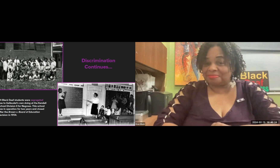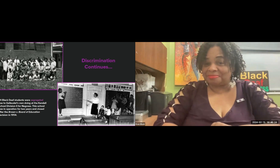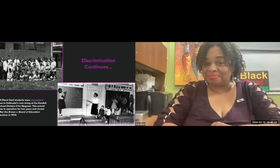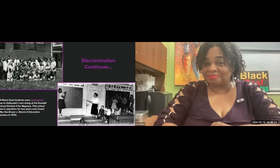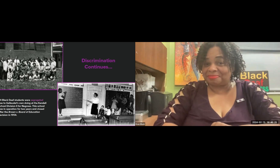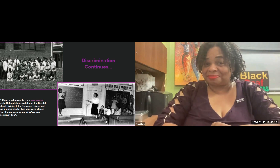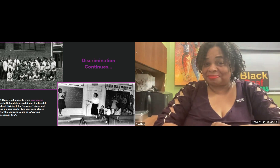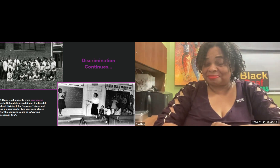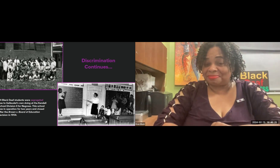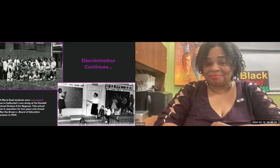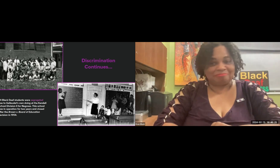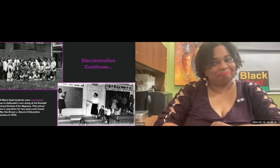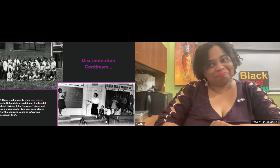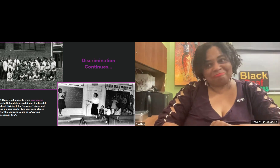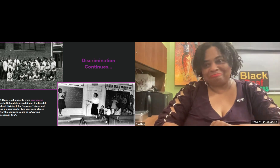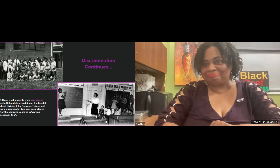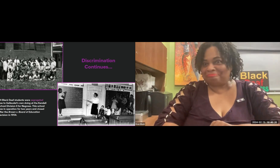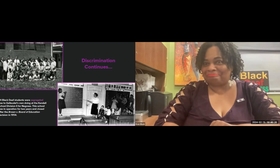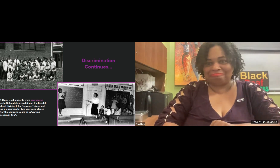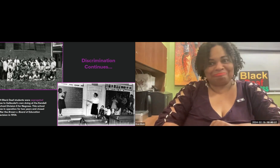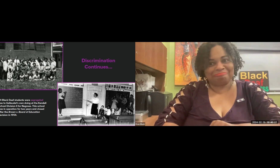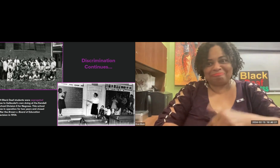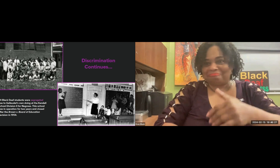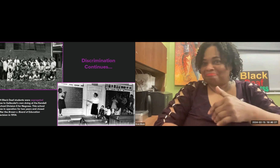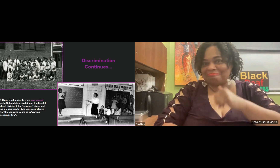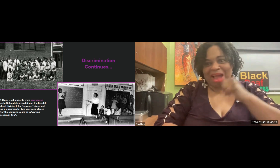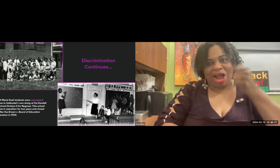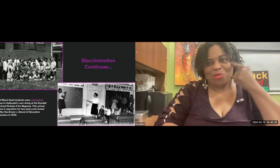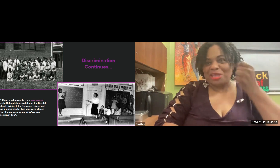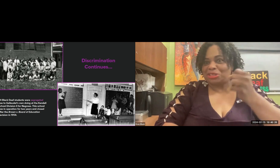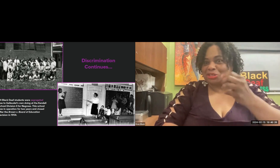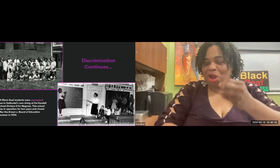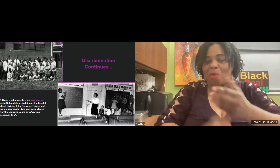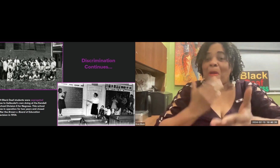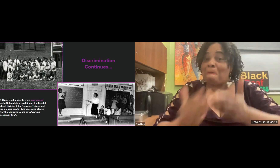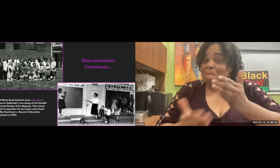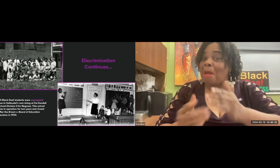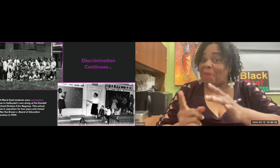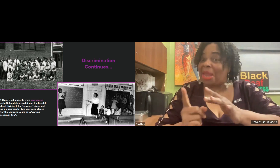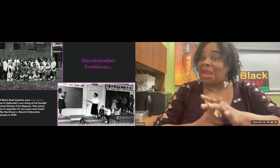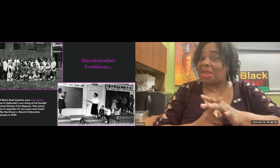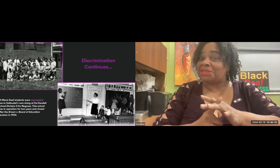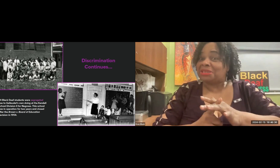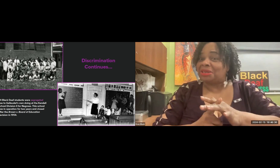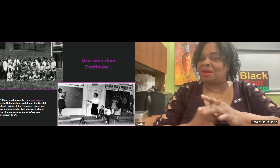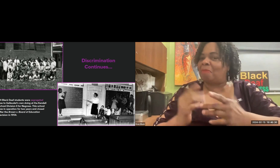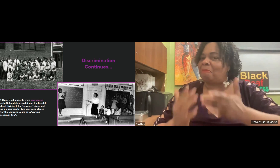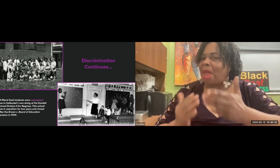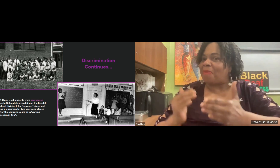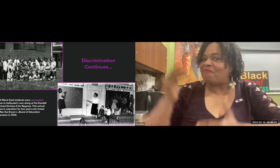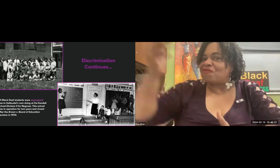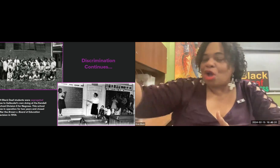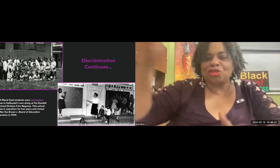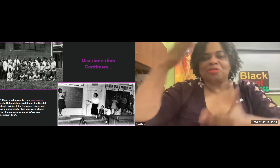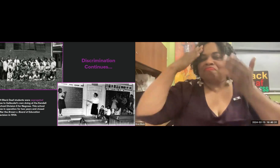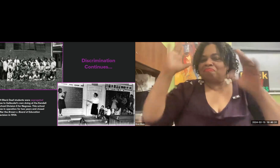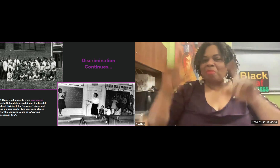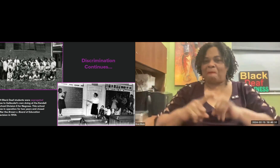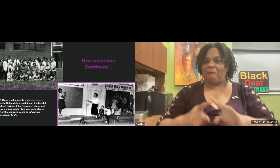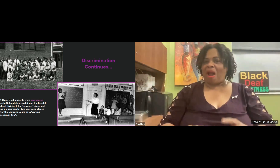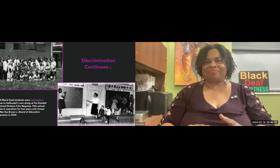Do you think that the DC Board of Education would have done